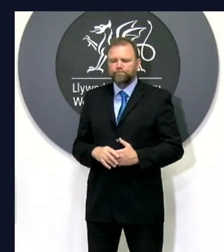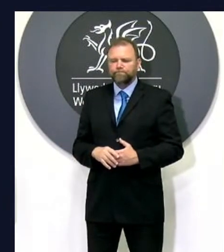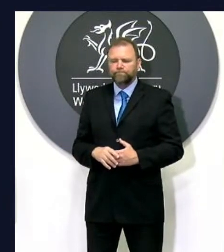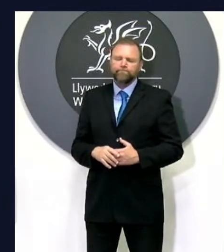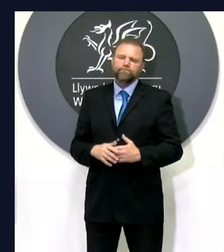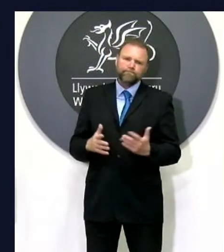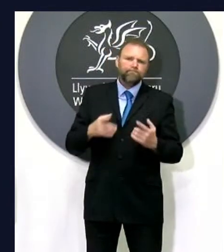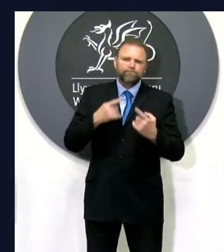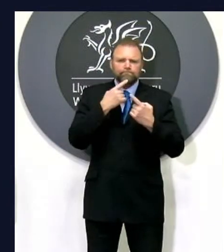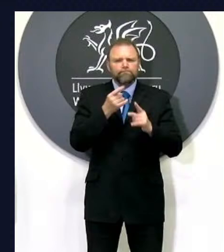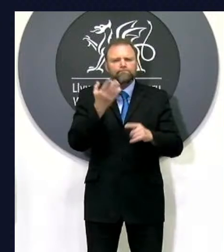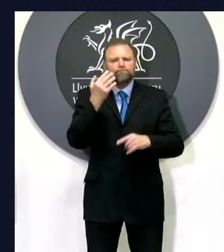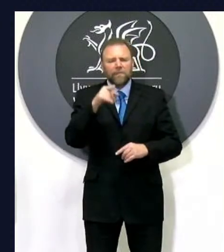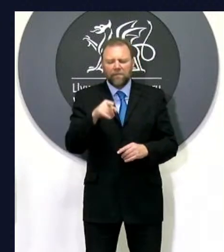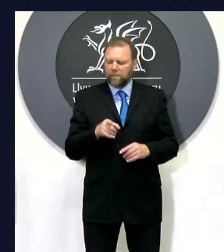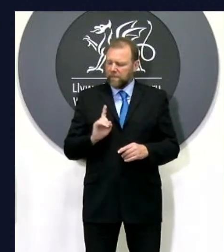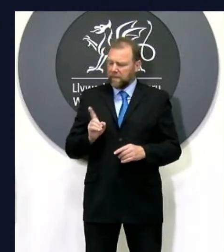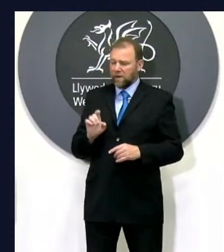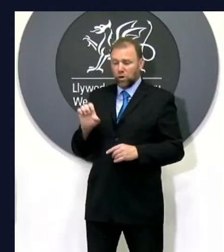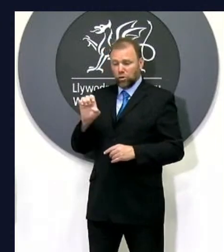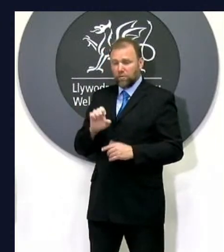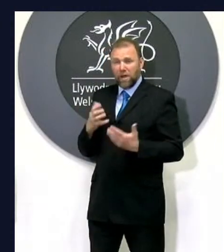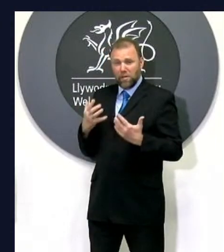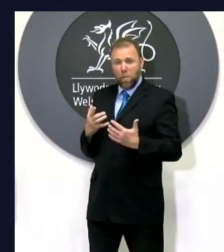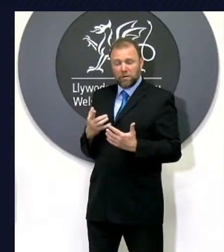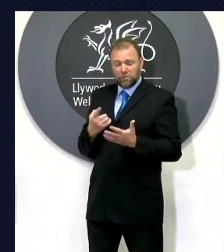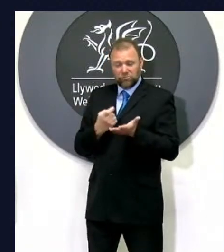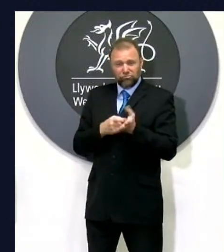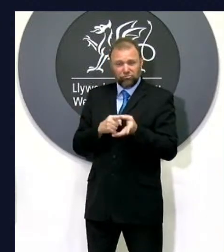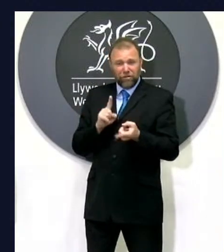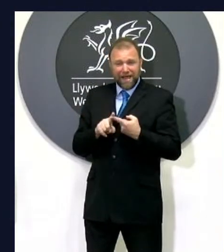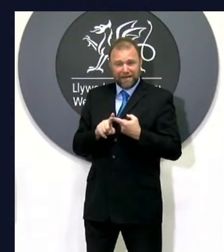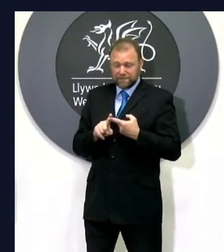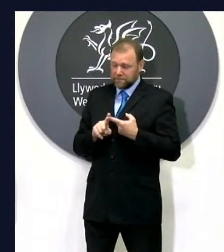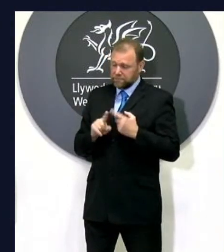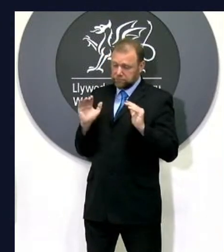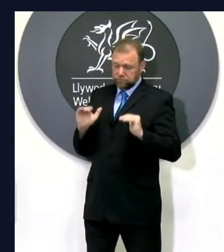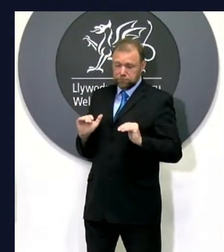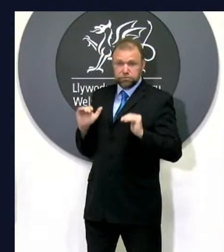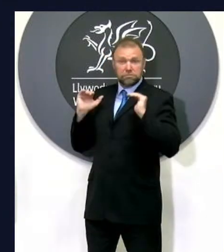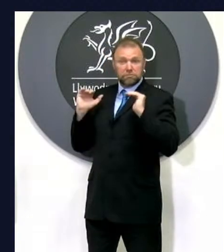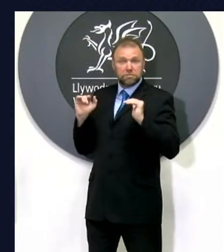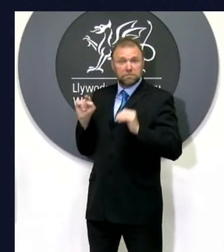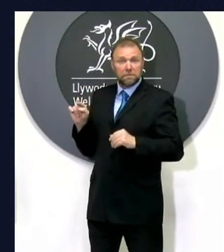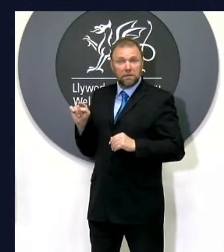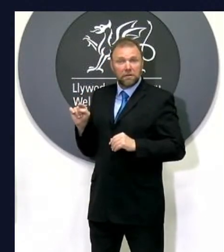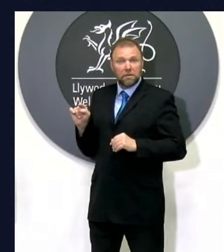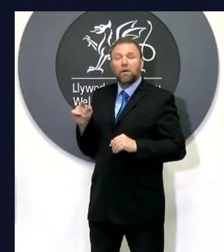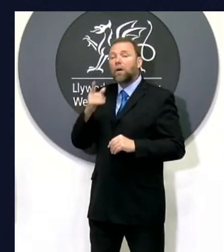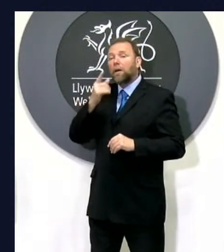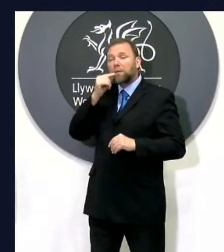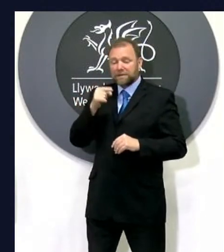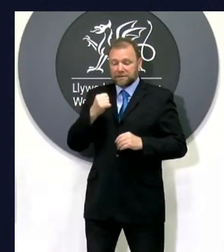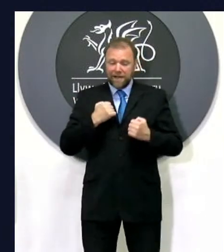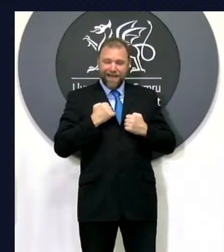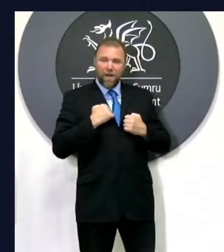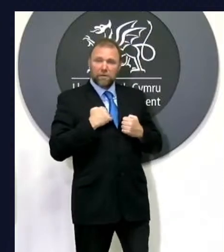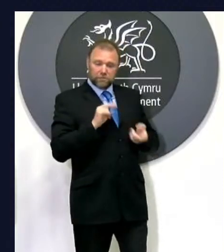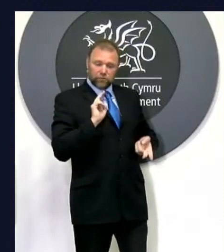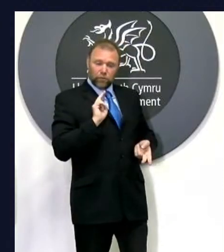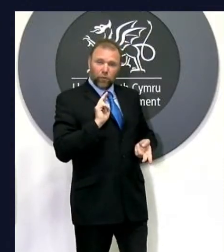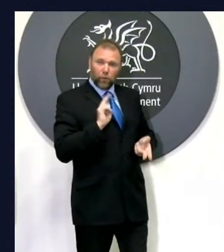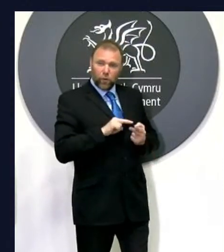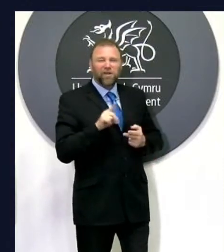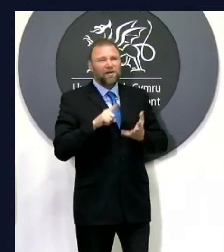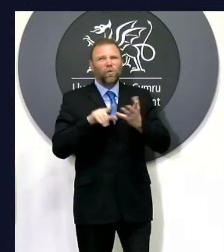the issue there is that rates are really quite high in Europe, and potentially, with the rates that we have in Wales and in the UK being